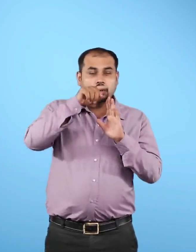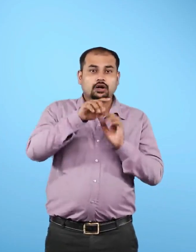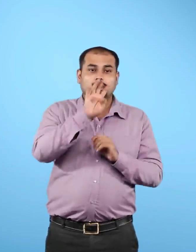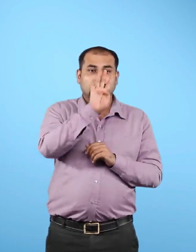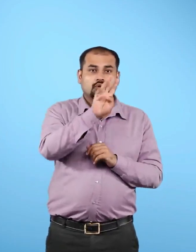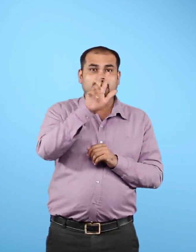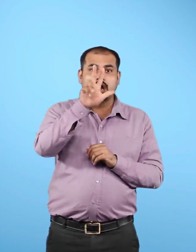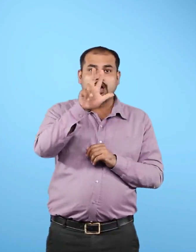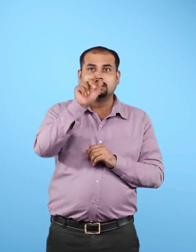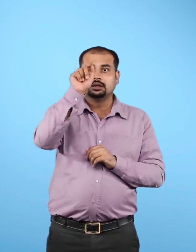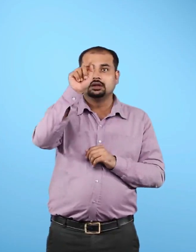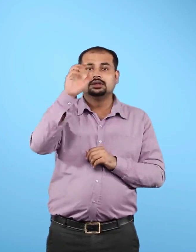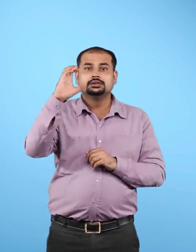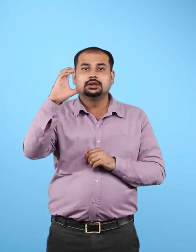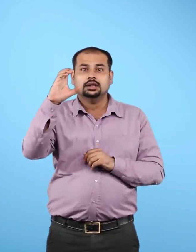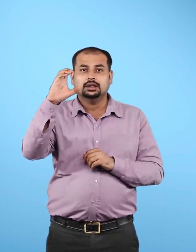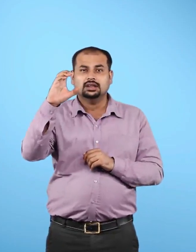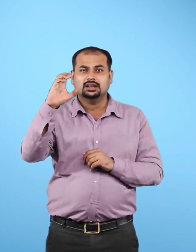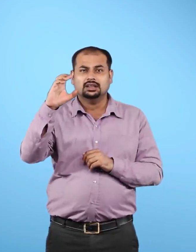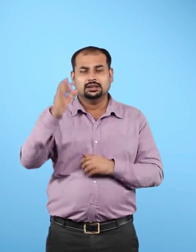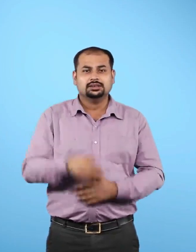48 degrees Celsius.